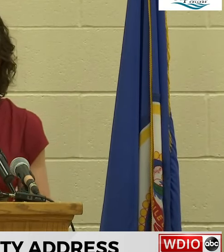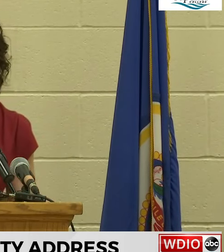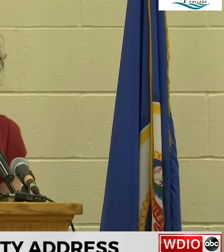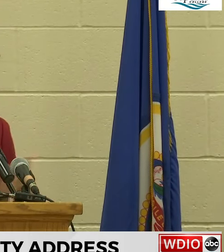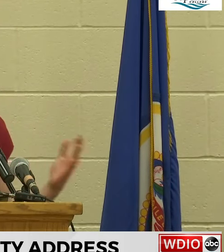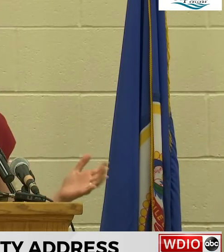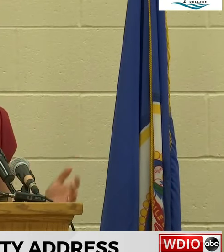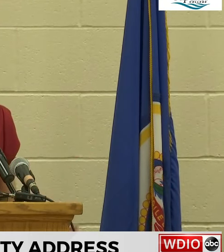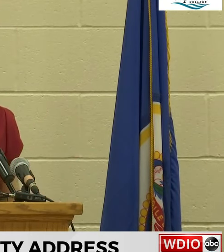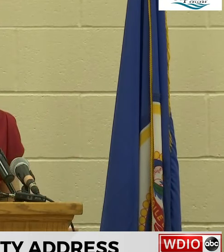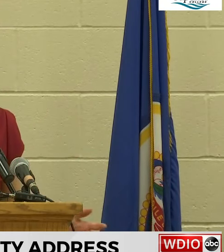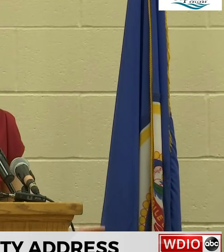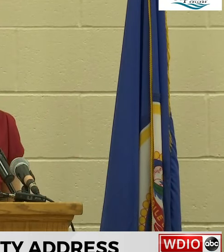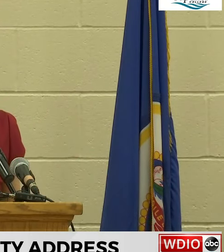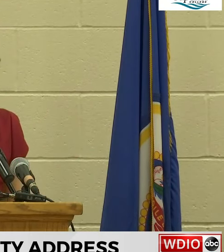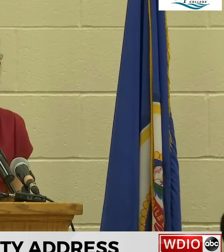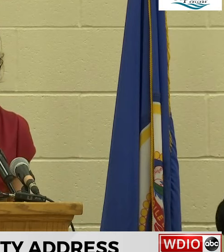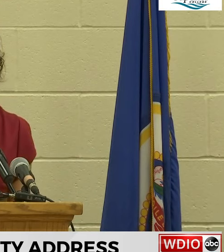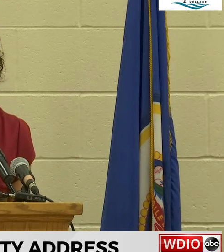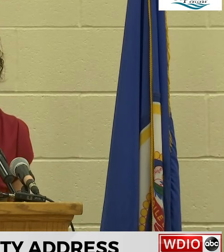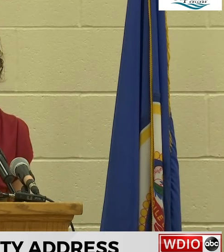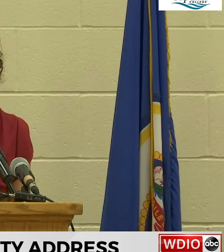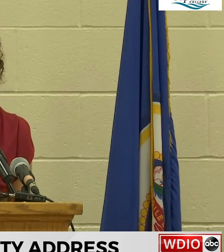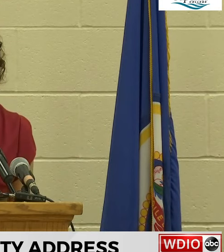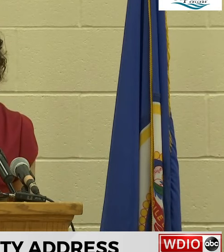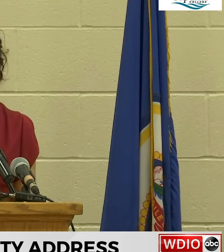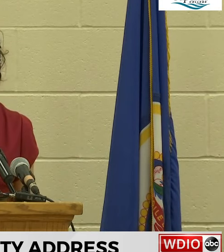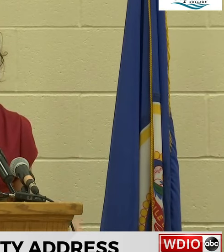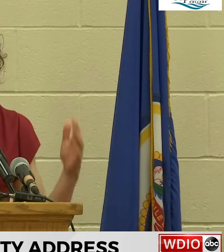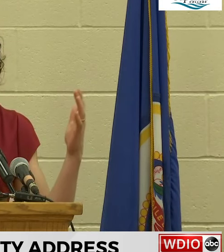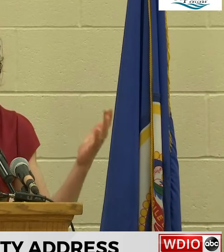you to Myers-Wilkins, thank you to the World Beat Drummers, there were